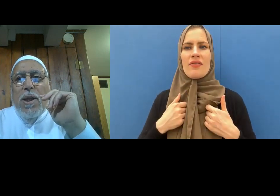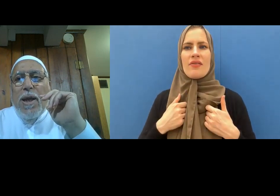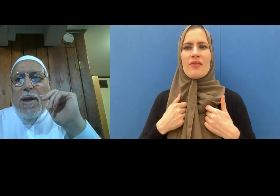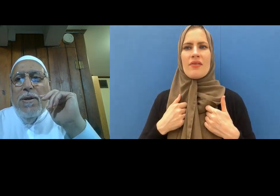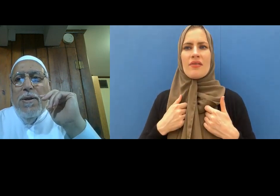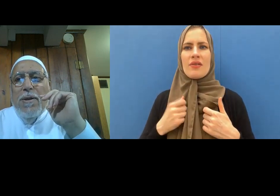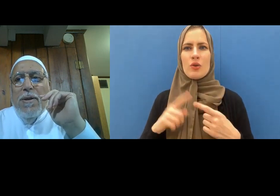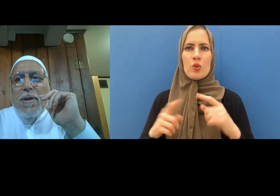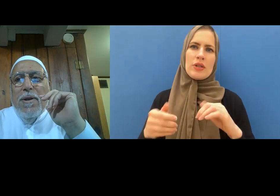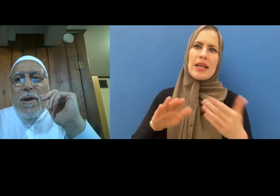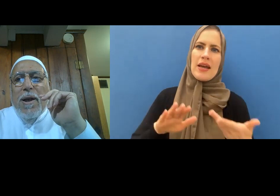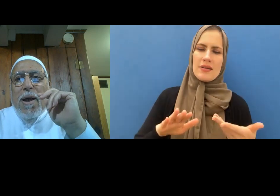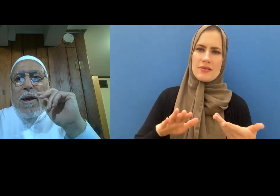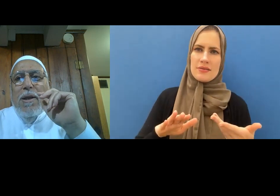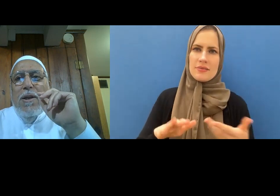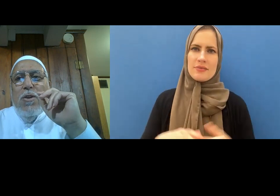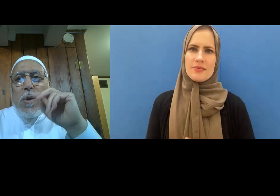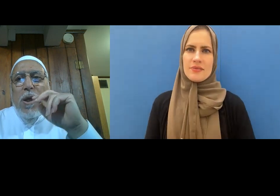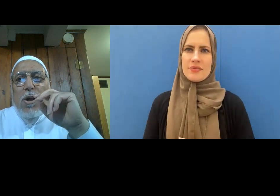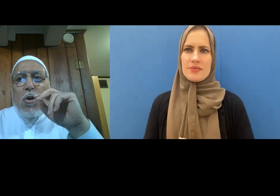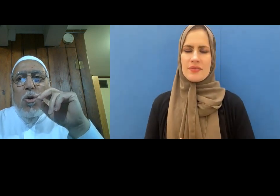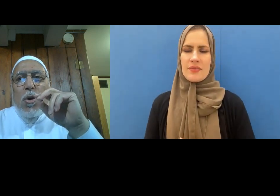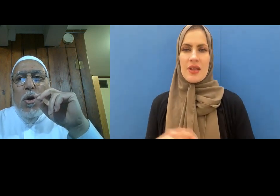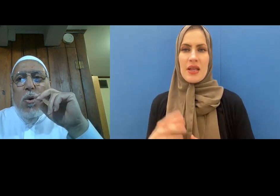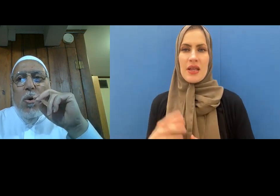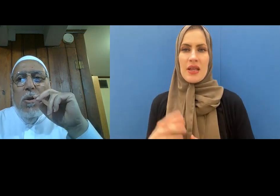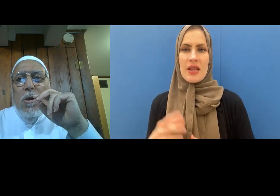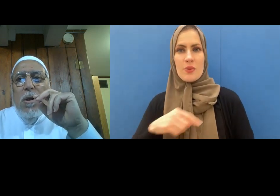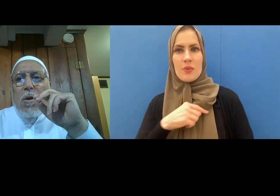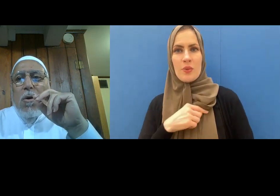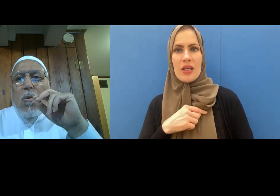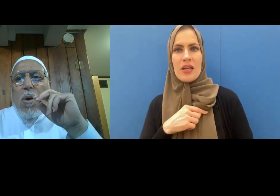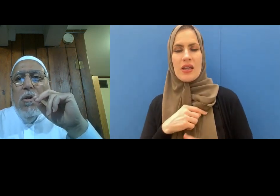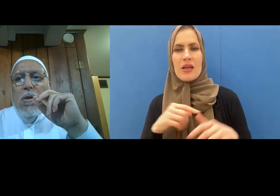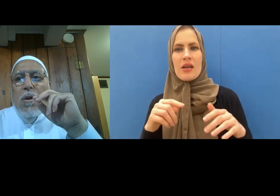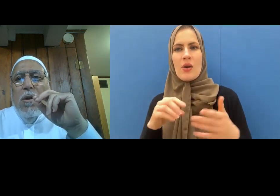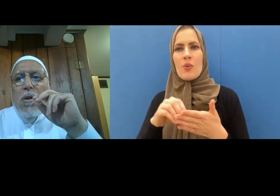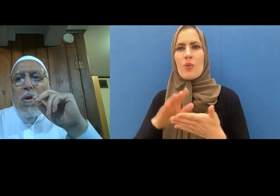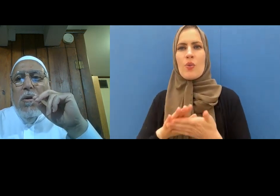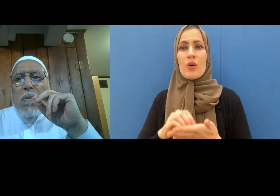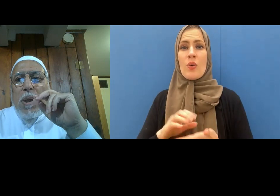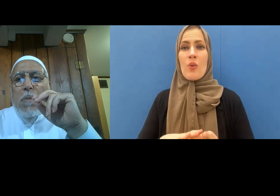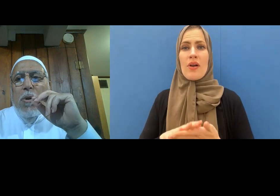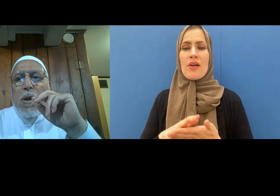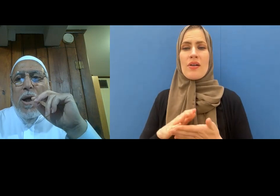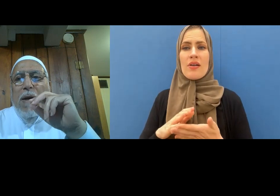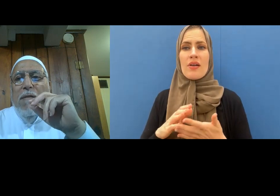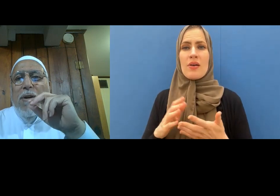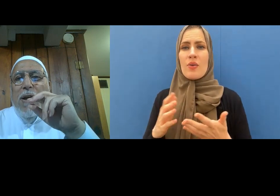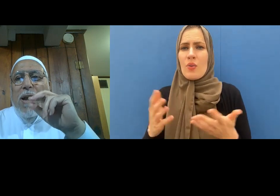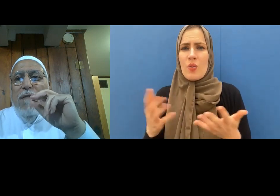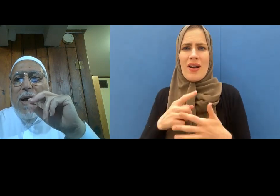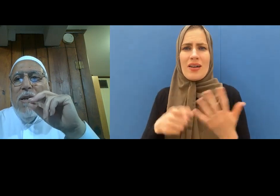to the dead, and it is we who record what people